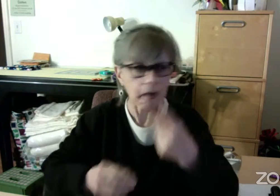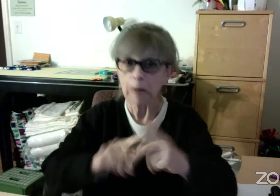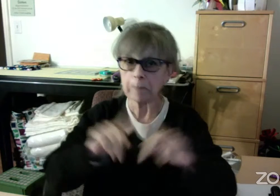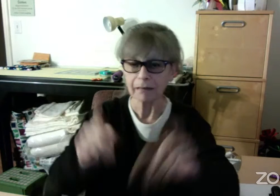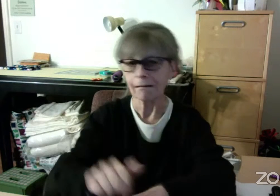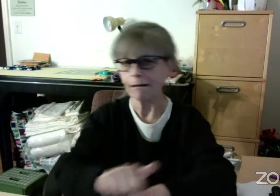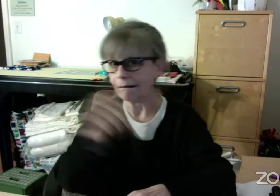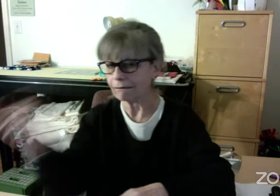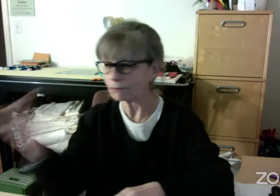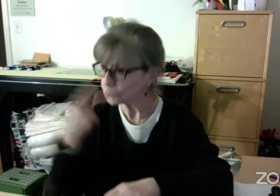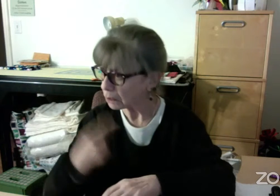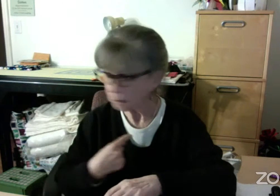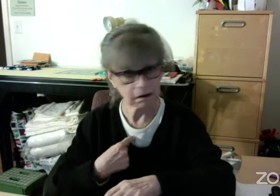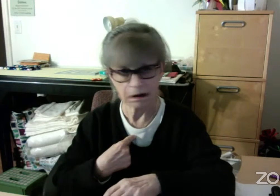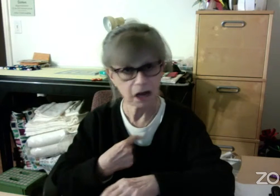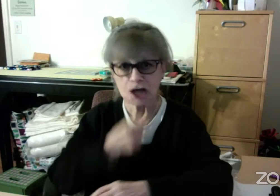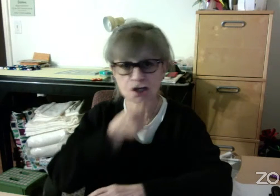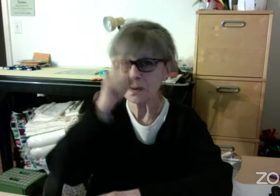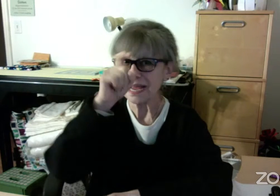Mm.